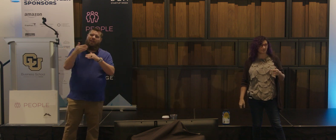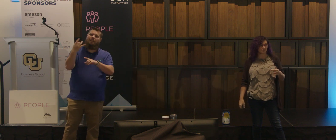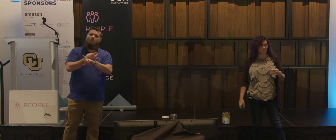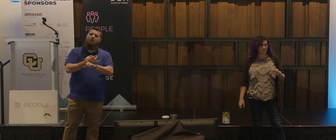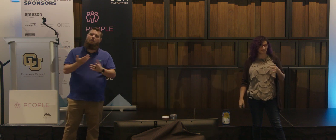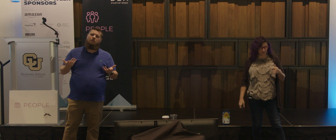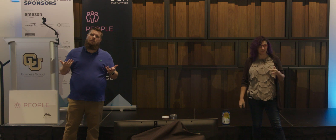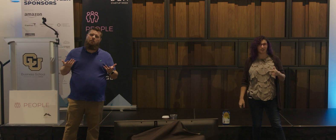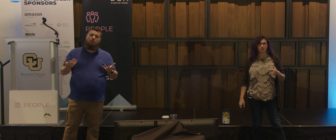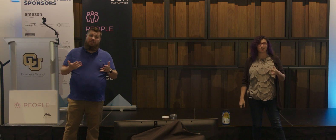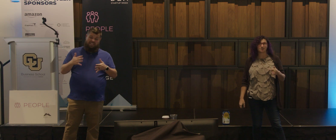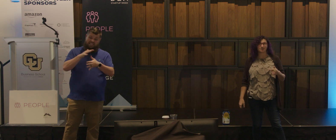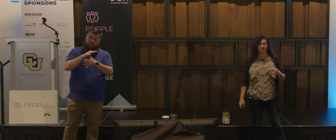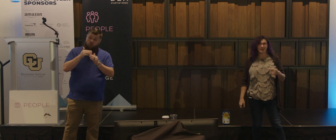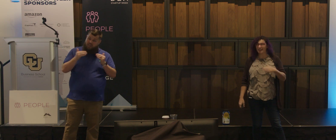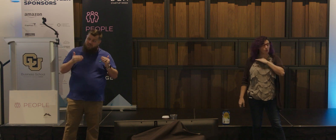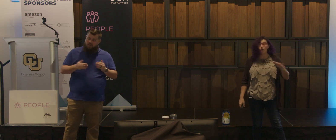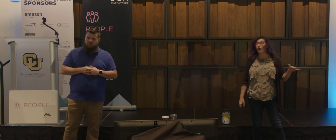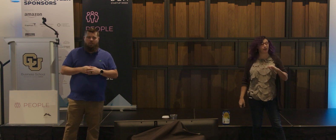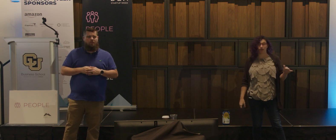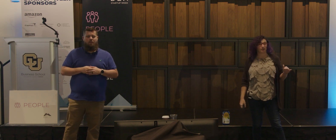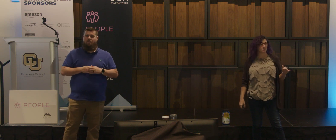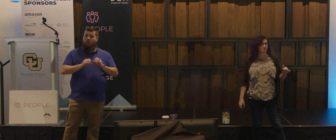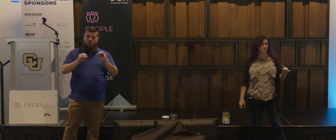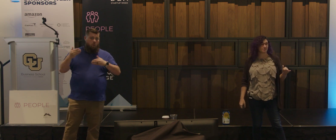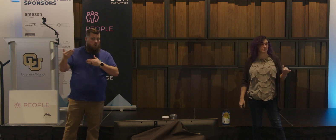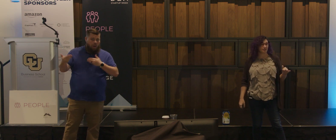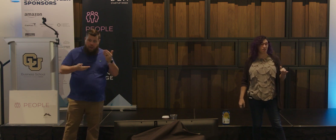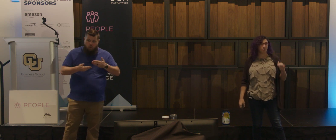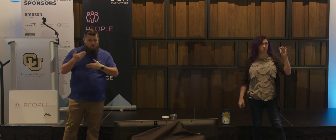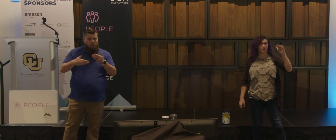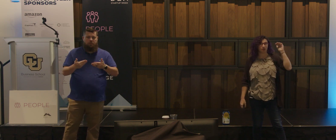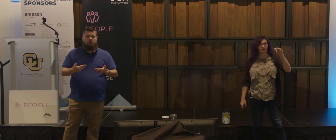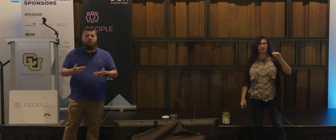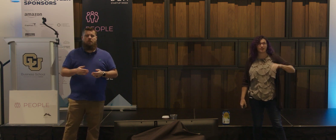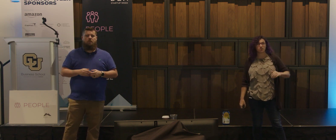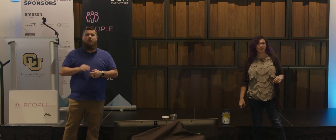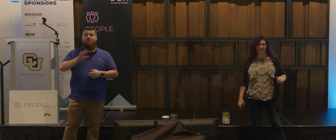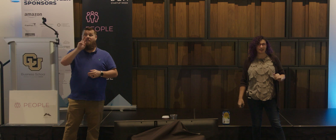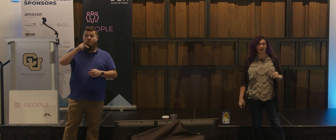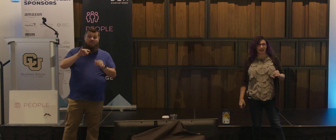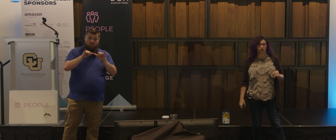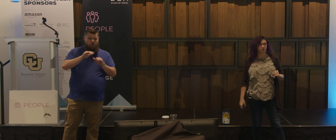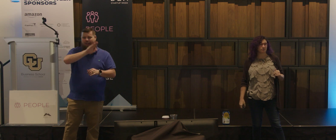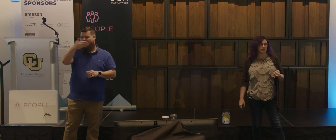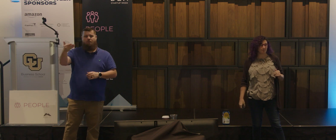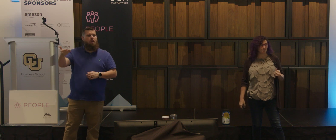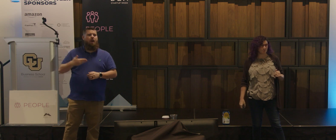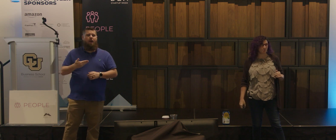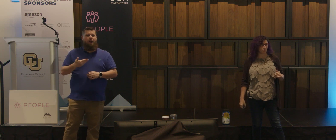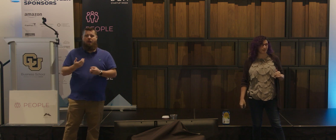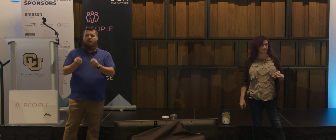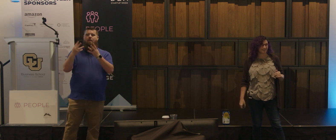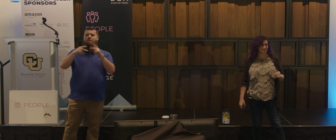months, senior level engineers. They had no hiring process. Their VP of engineering had never hired that